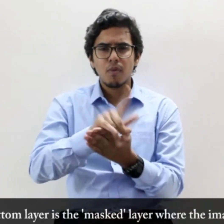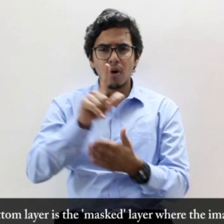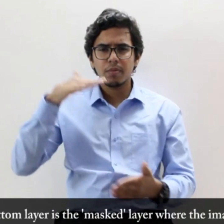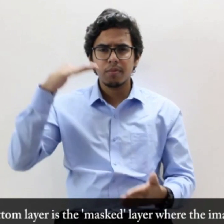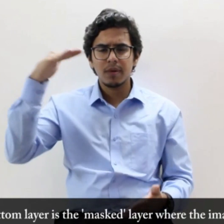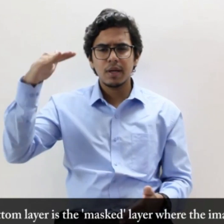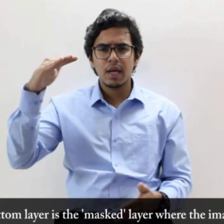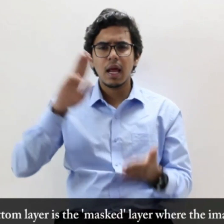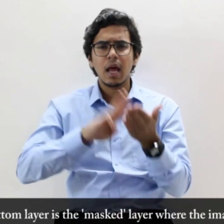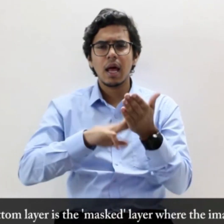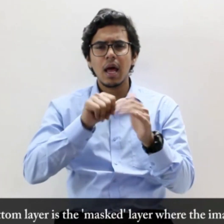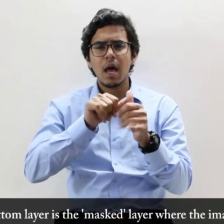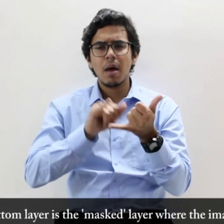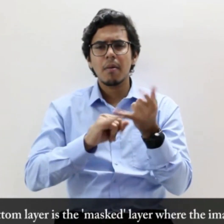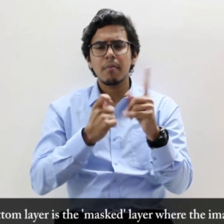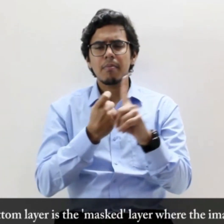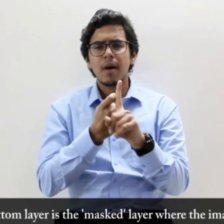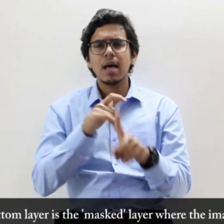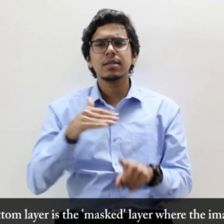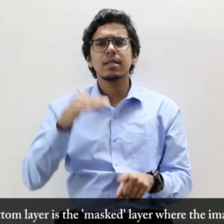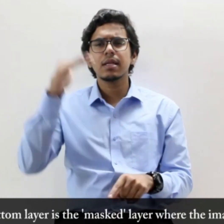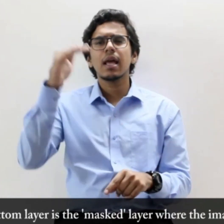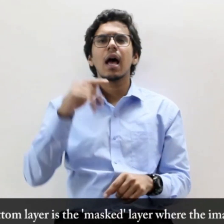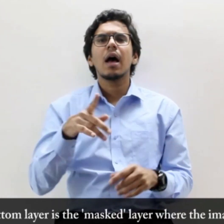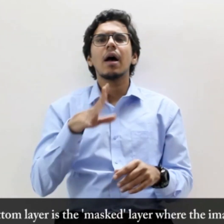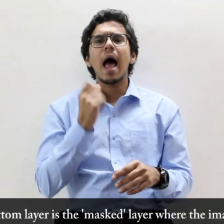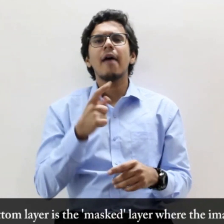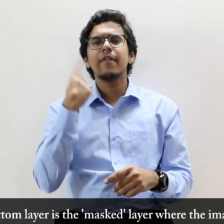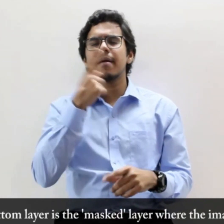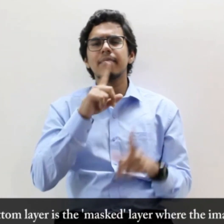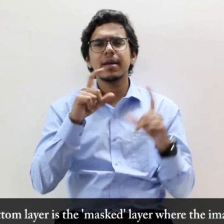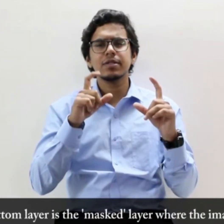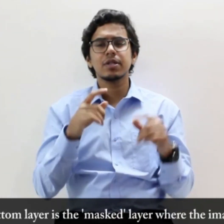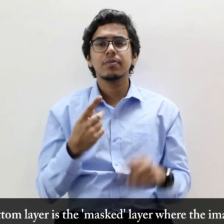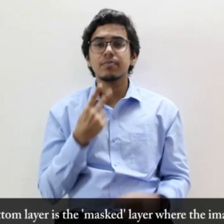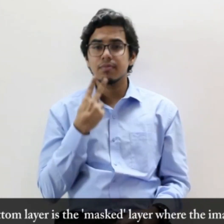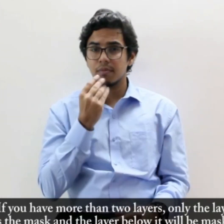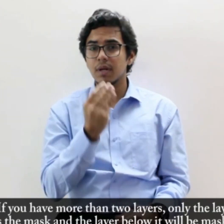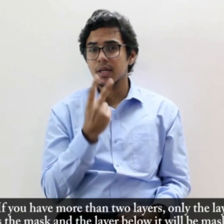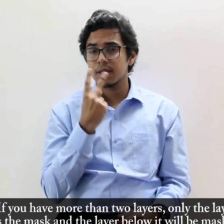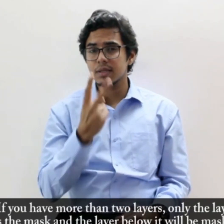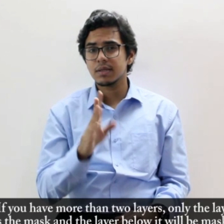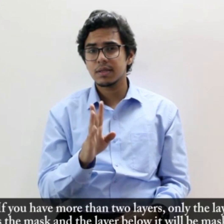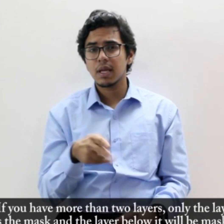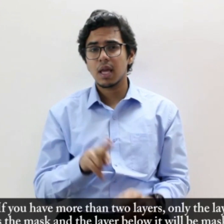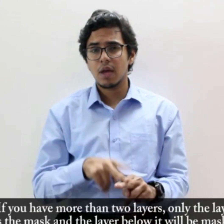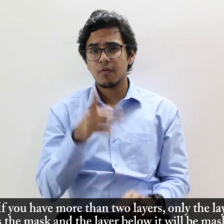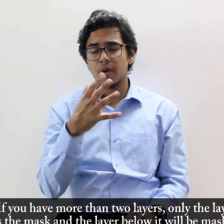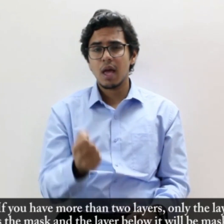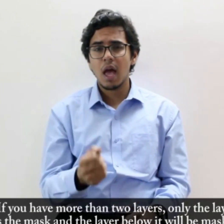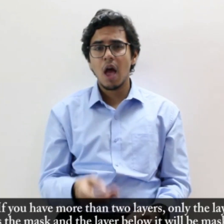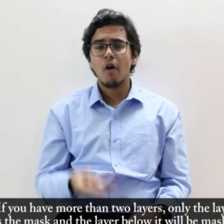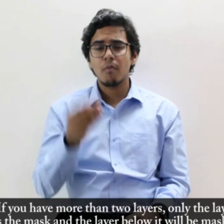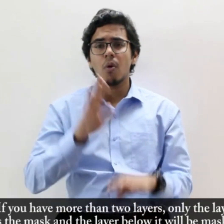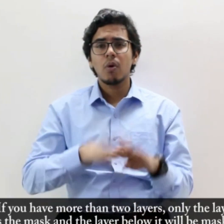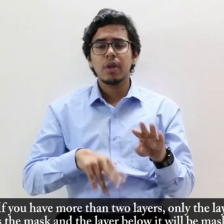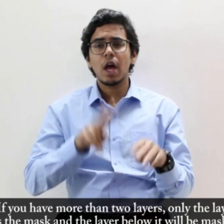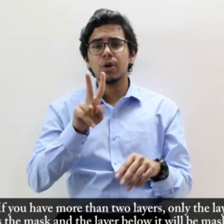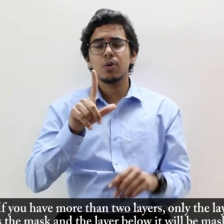The bottom layer is the masked layer where the image is. Note, if you have more than